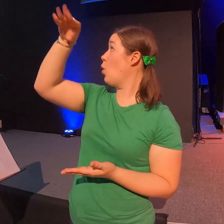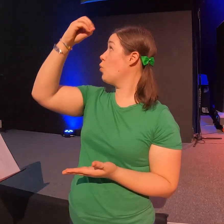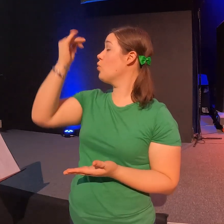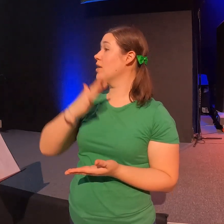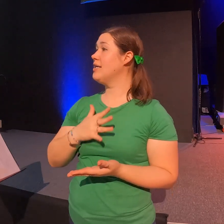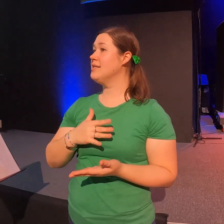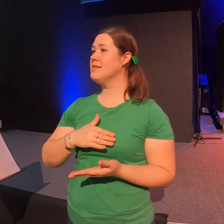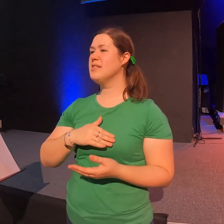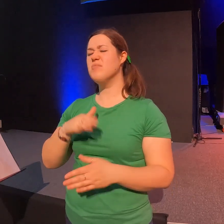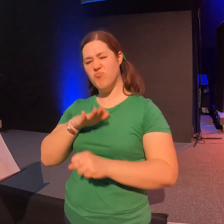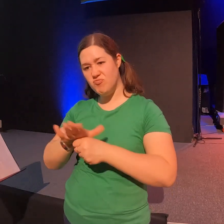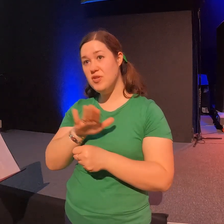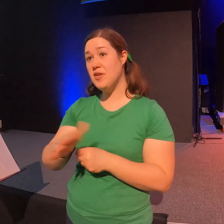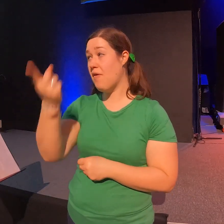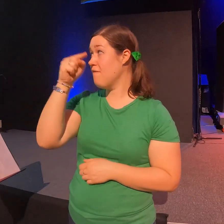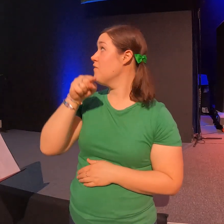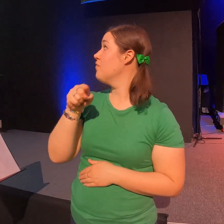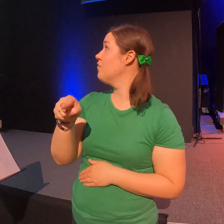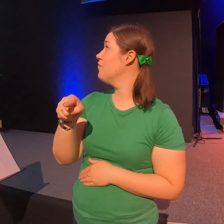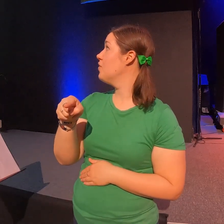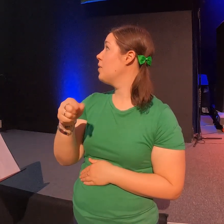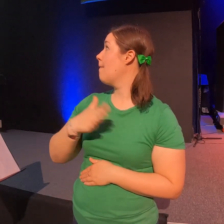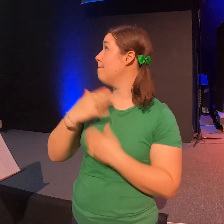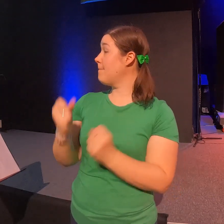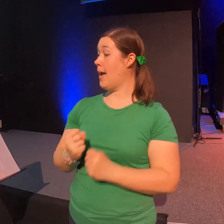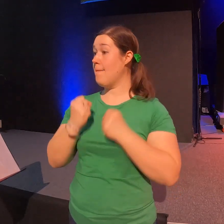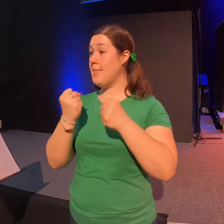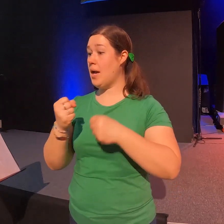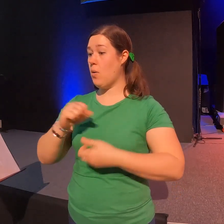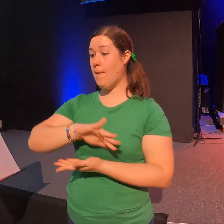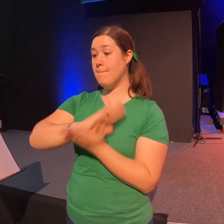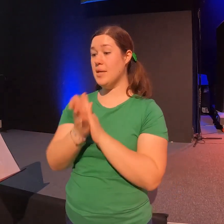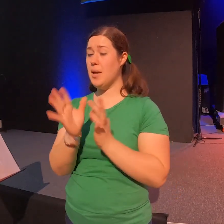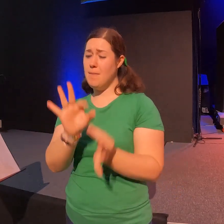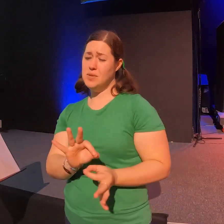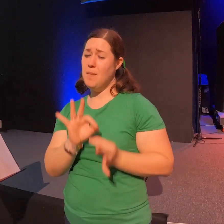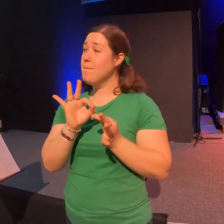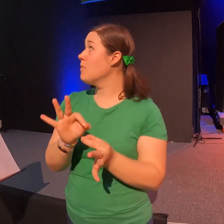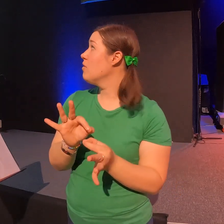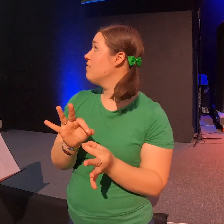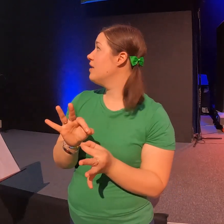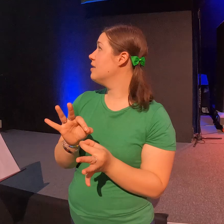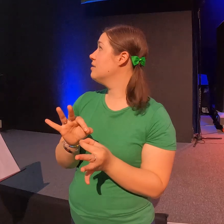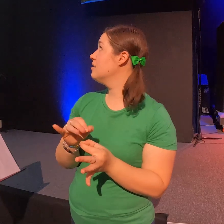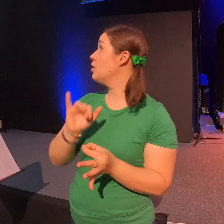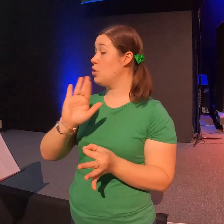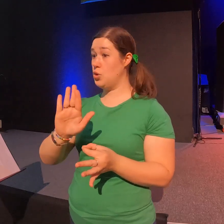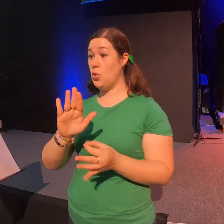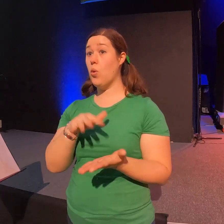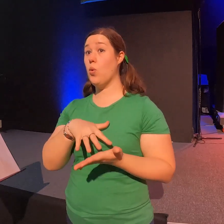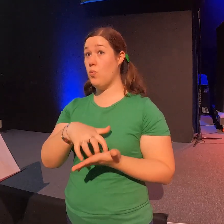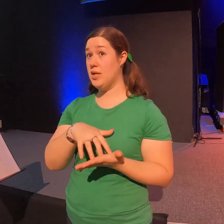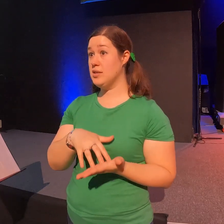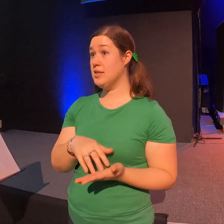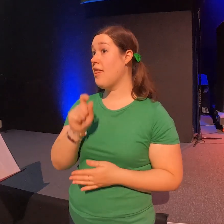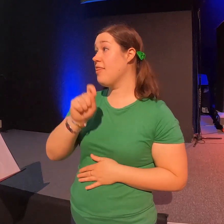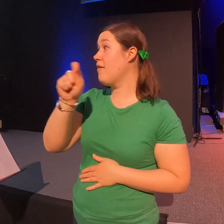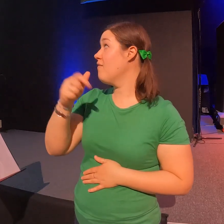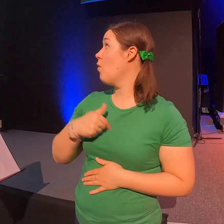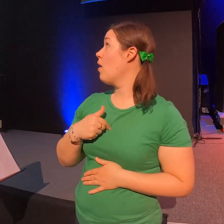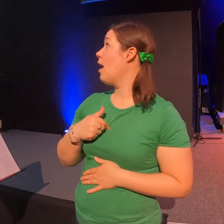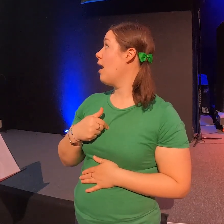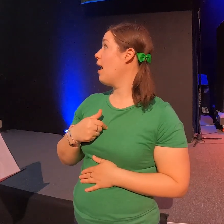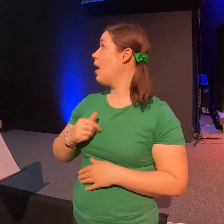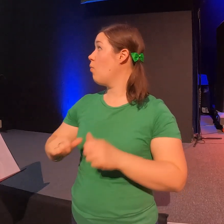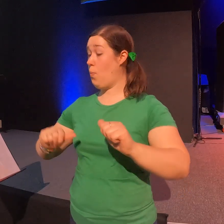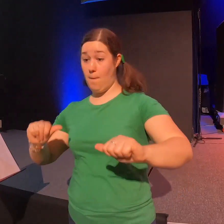in weakness. Therefore, I will boast all the more gladly about my weaknesses so that Christ's power may rest on me. That is why, for